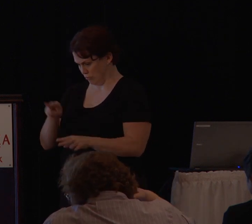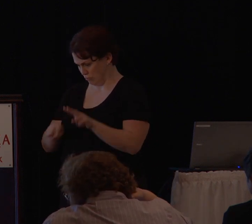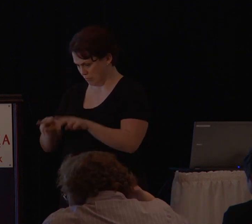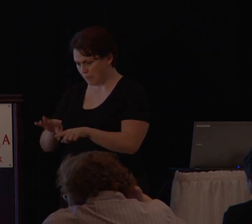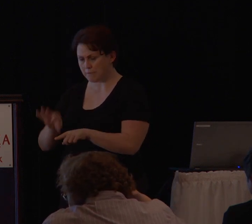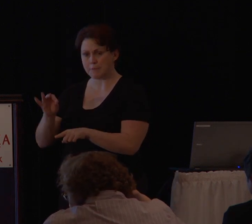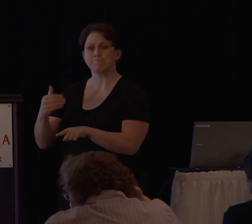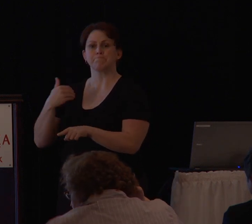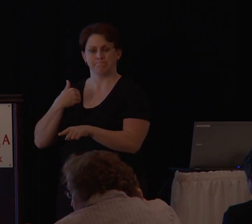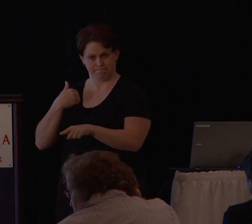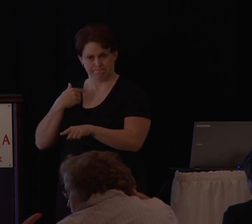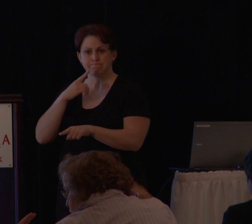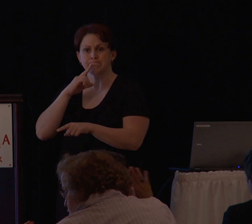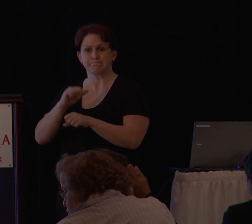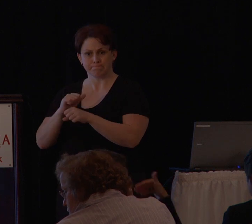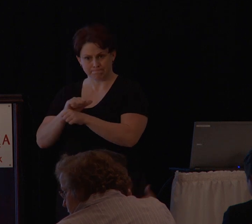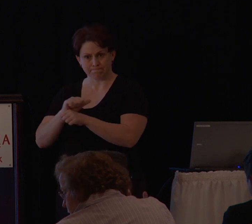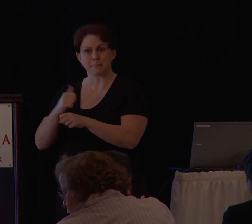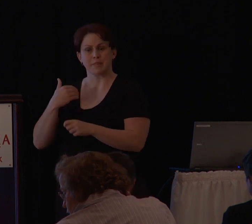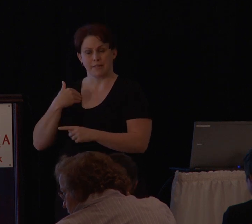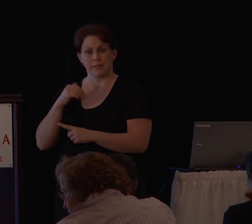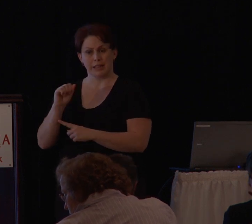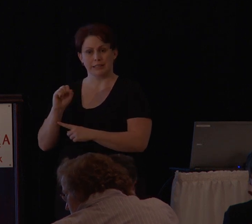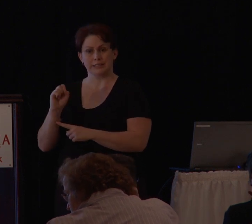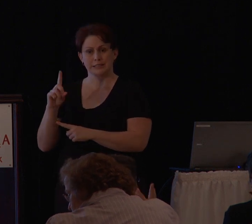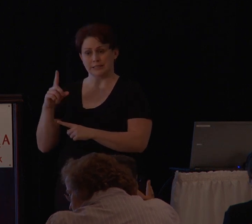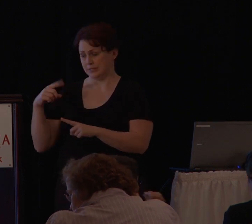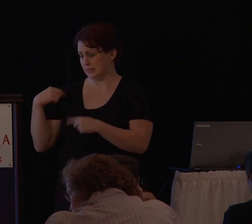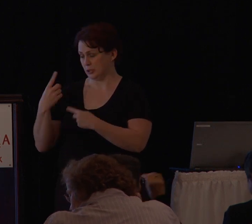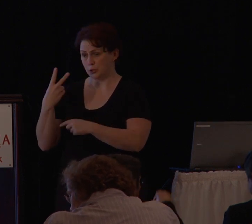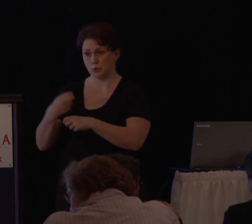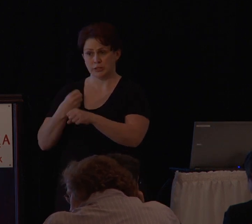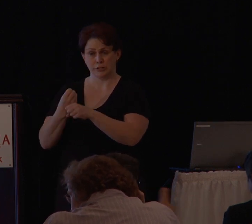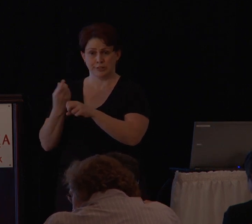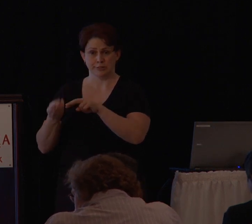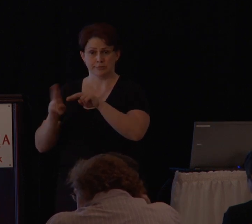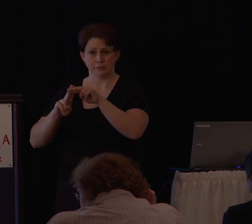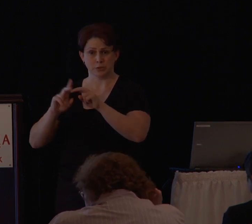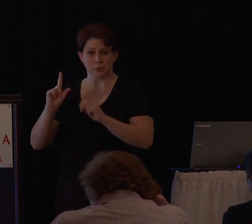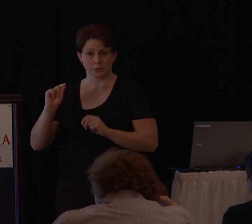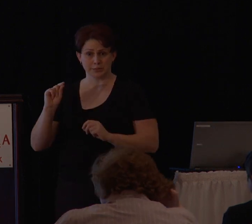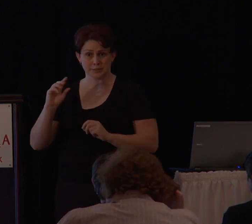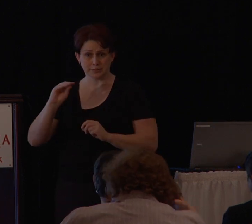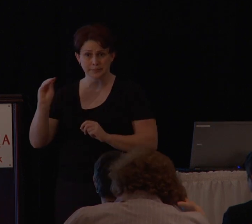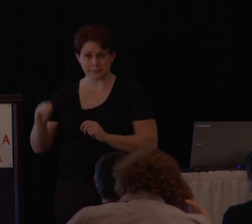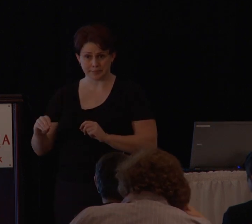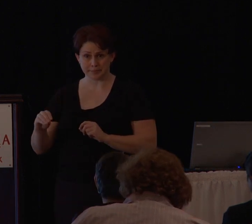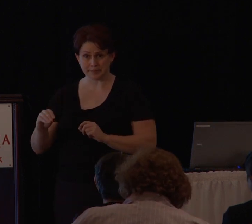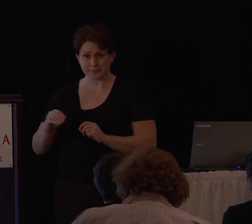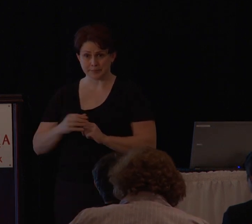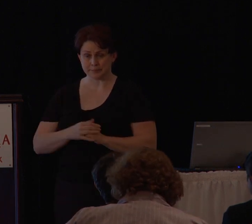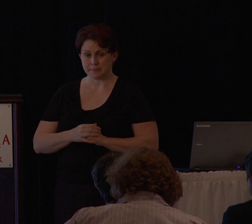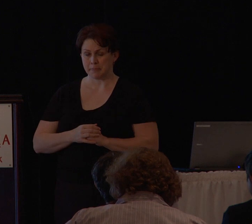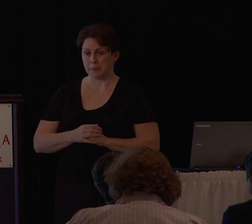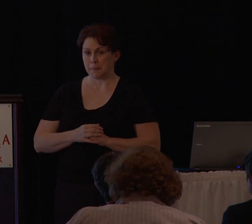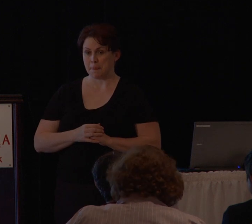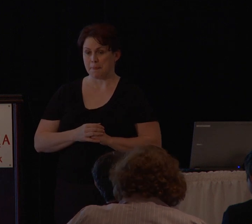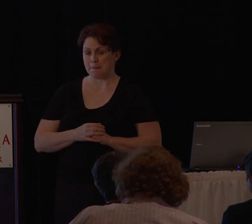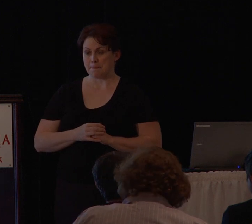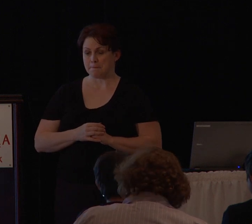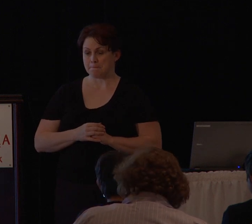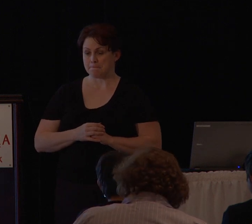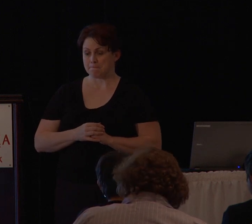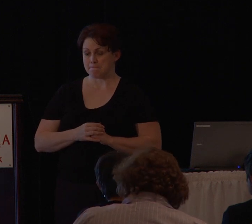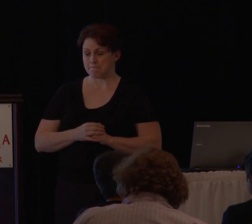60% increase just in the last 2 years alone. And a lot of teachers are reporting that